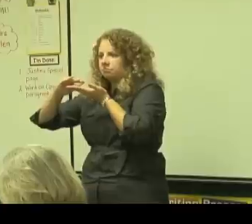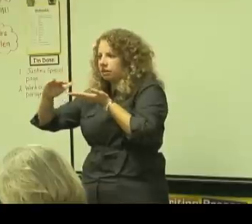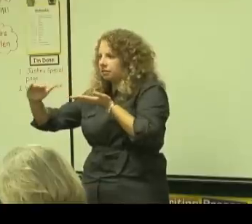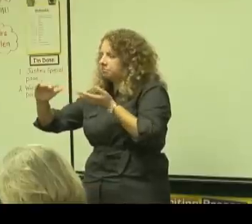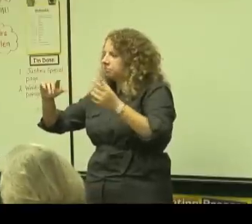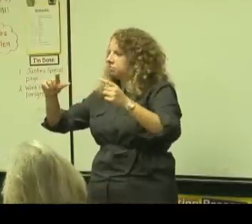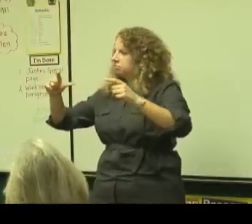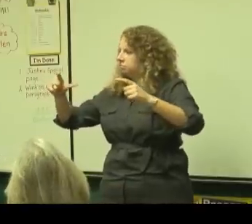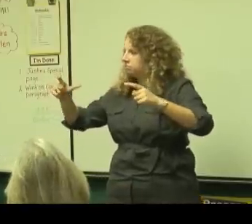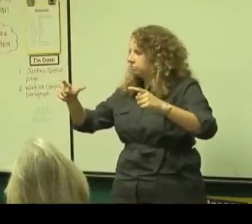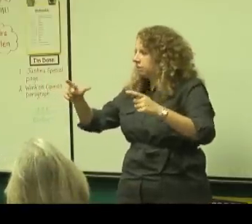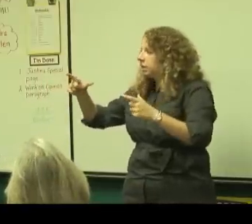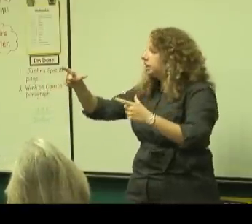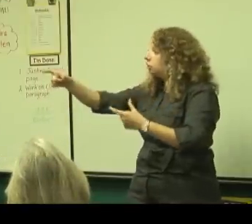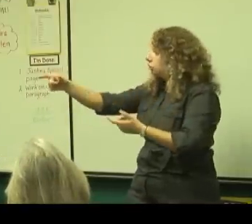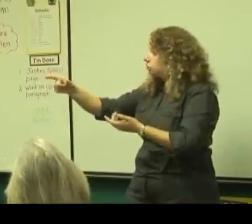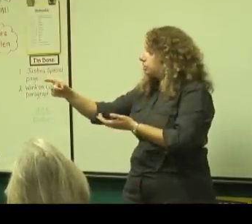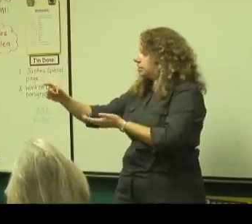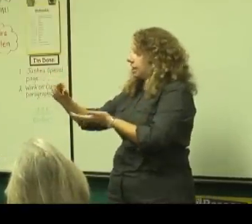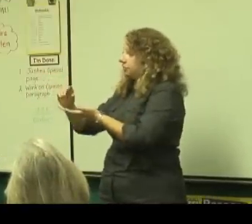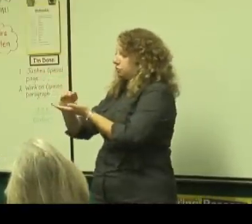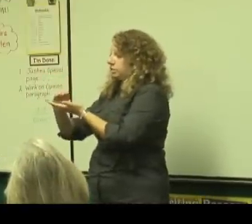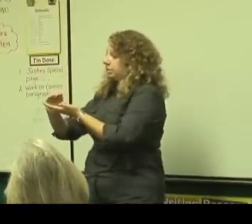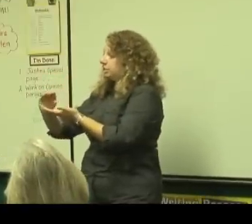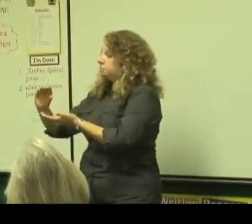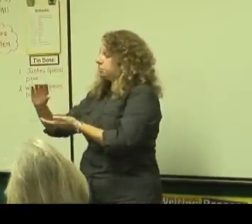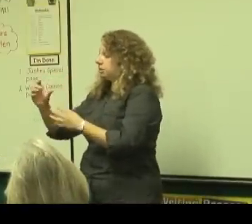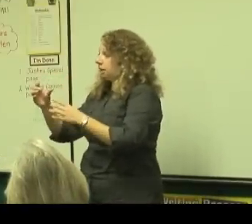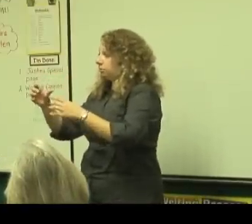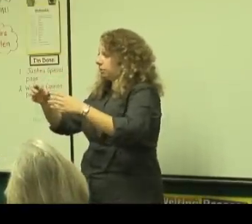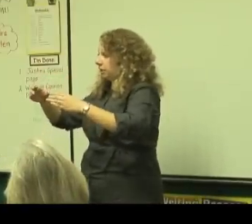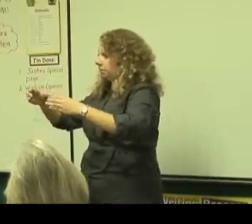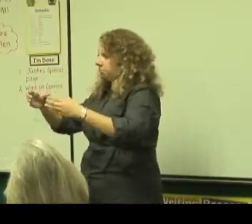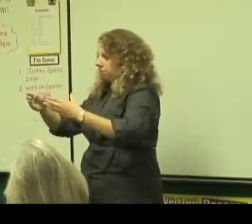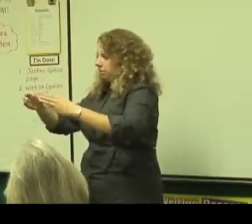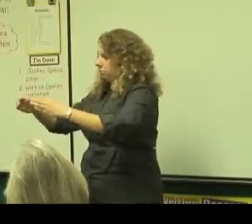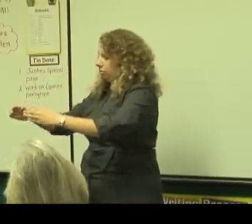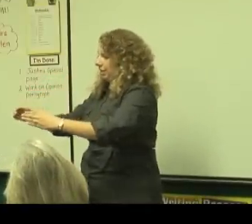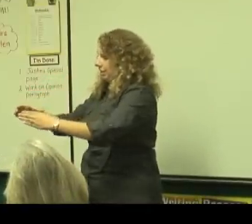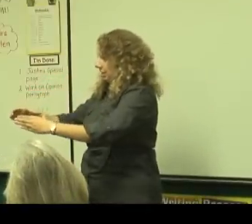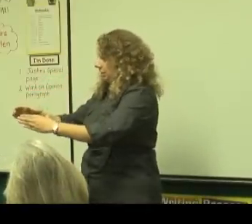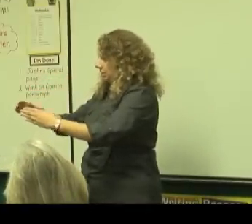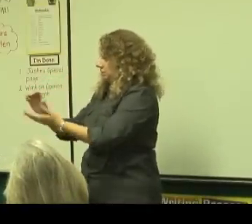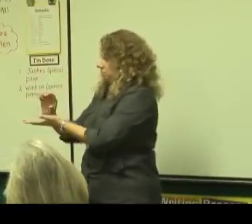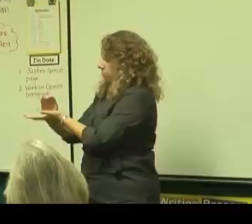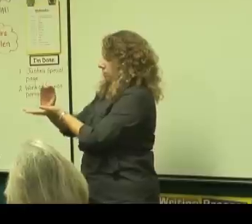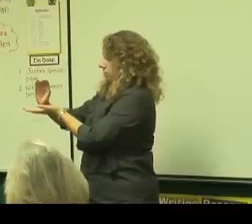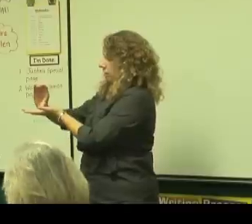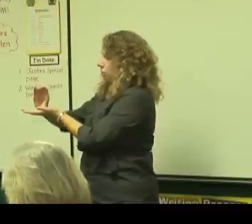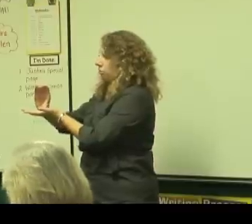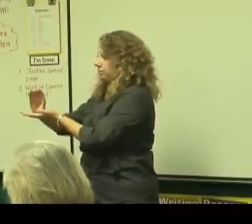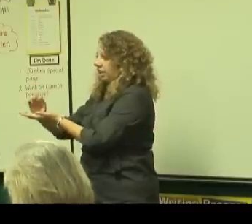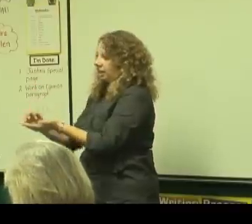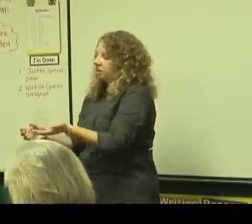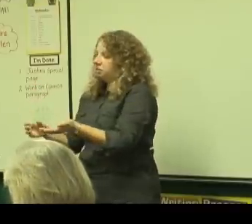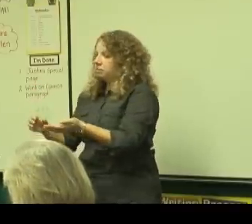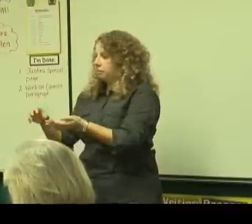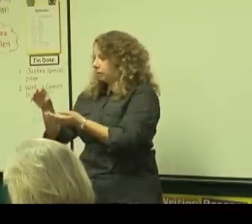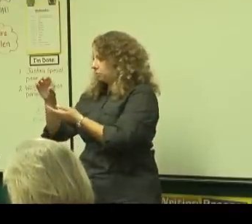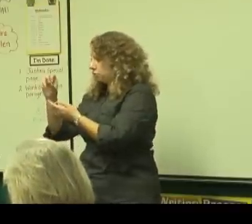Okay. Maybe a stack of tortillas. You could do a stack of tortillas, but that would be maybe more like this. Maybe like a whole stack. Maybe I would